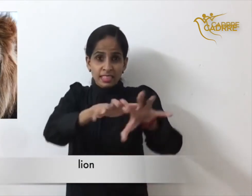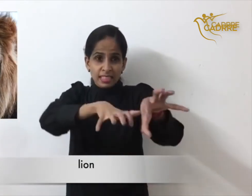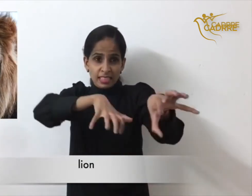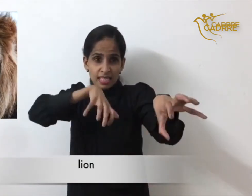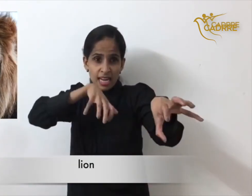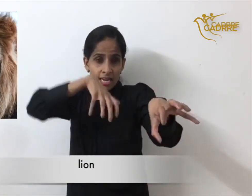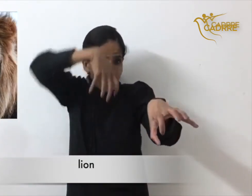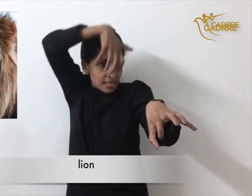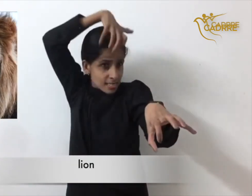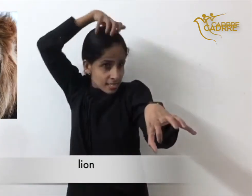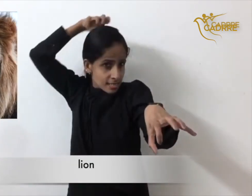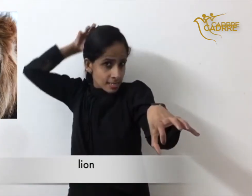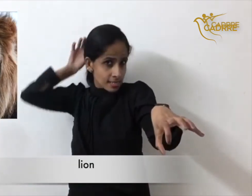Lion.